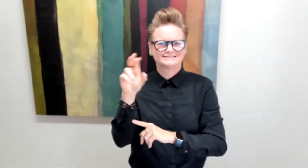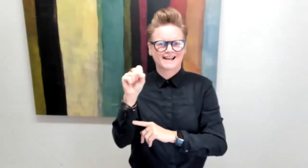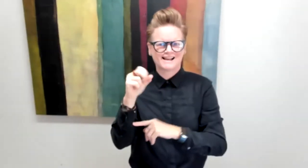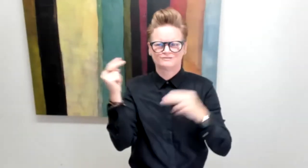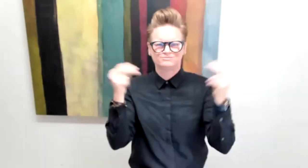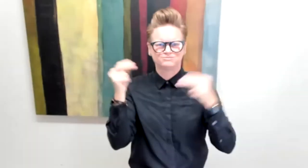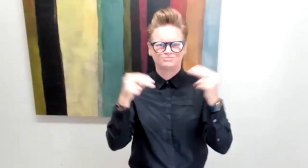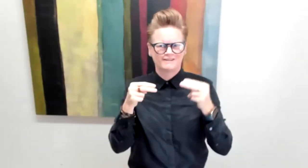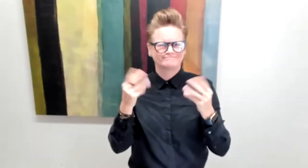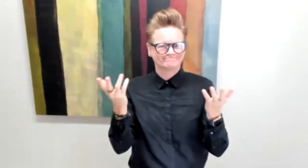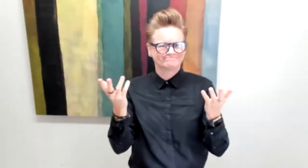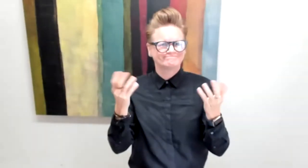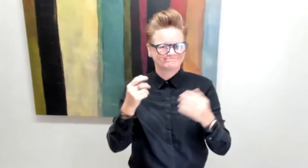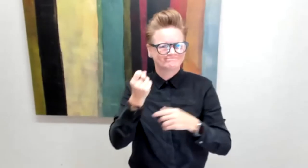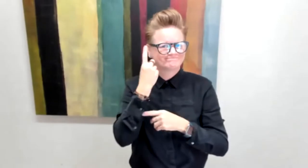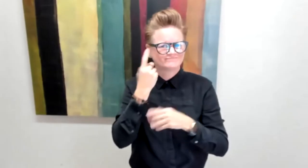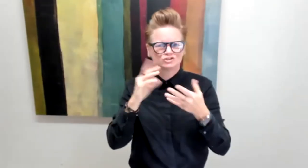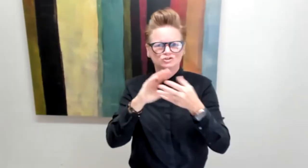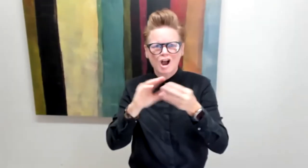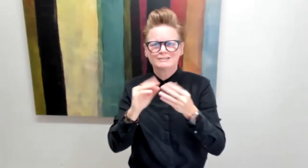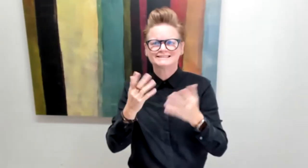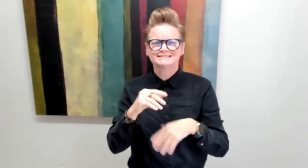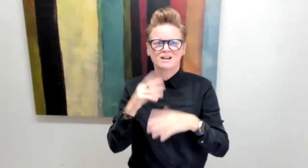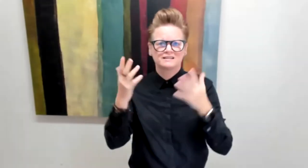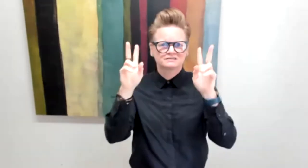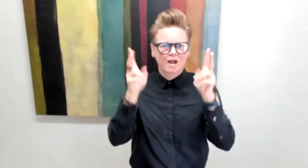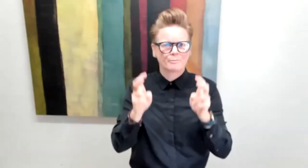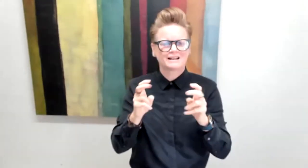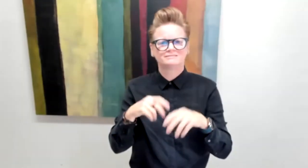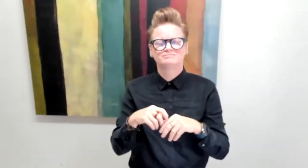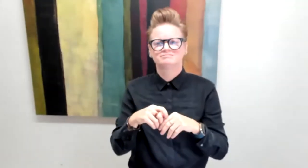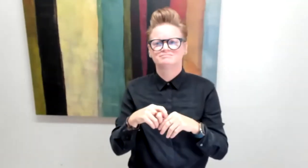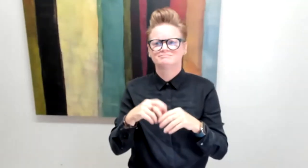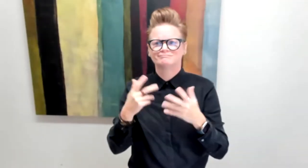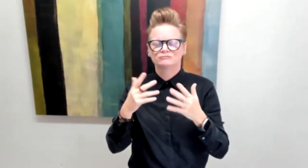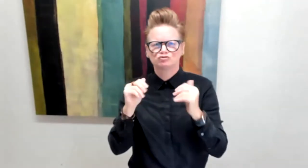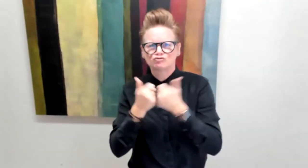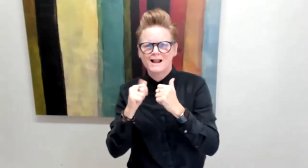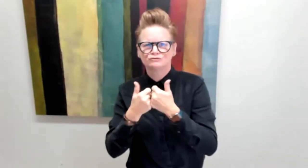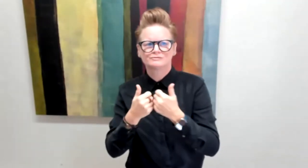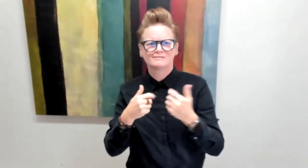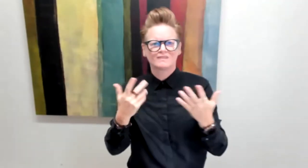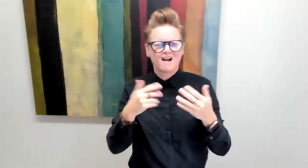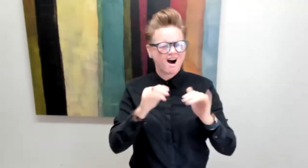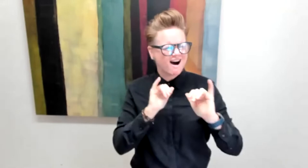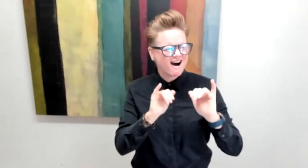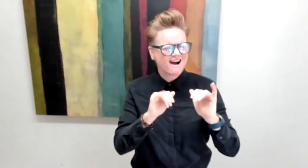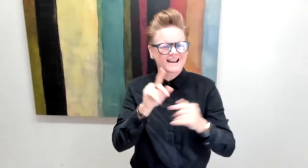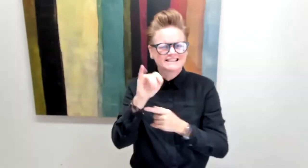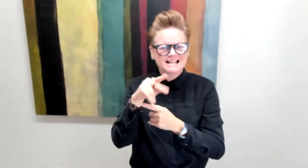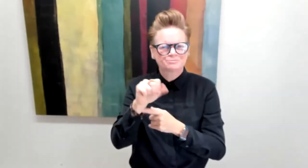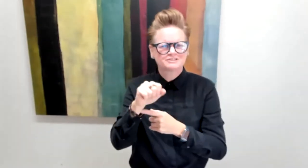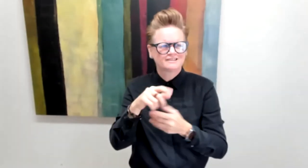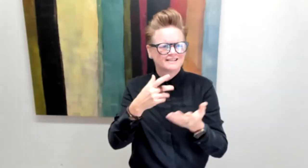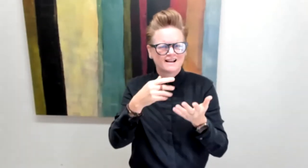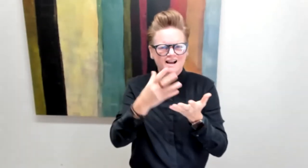people from all over the United States joining us to talk about these topics and what our challenges